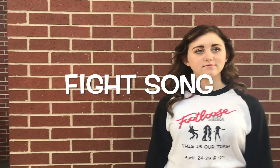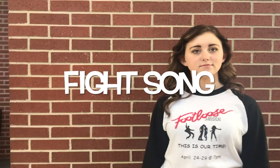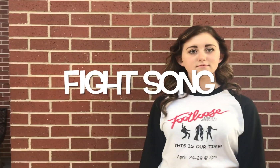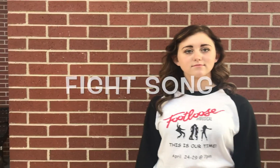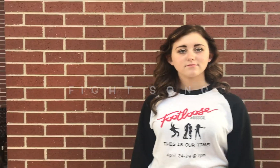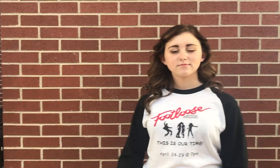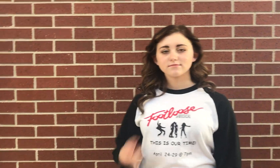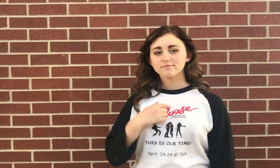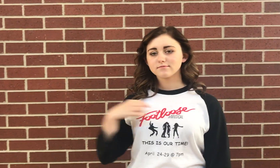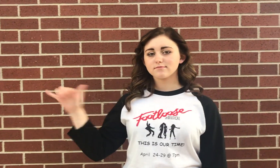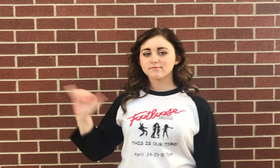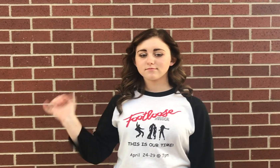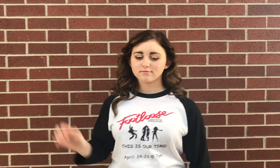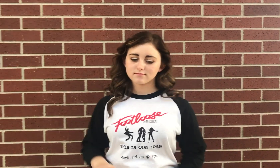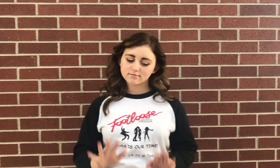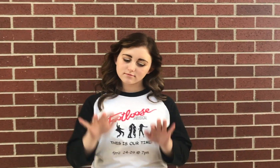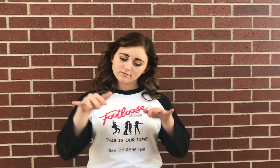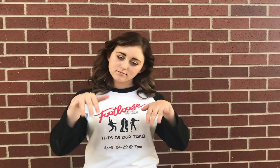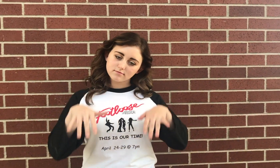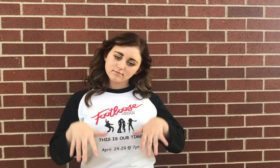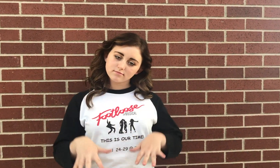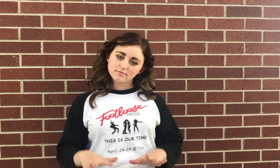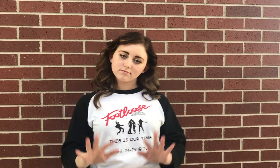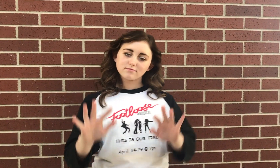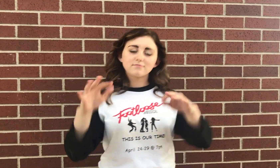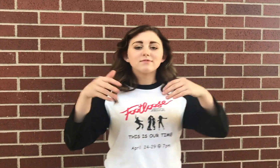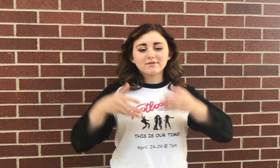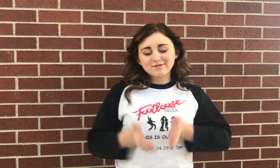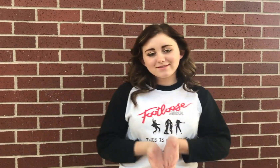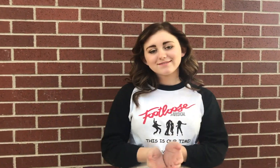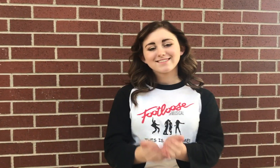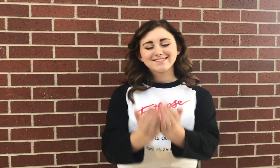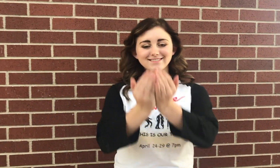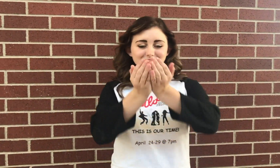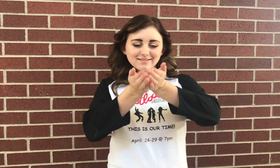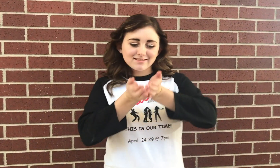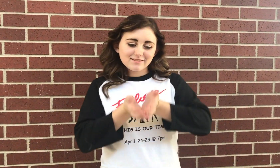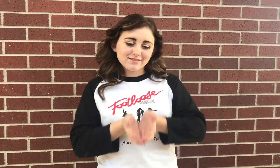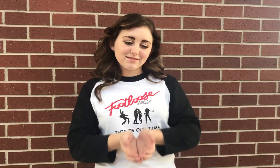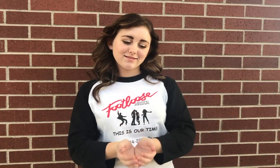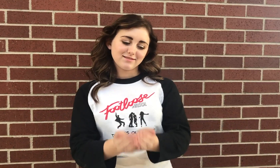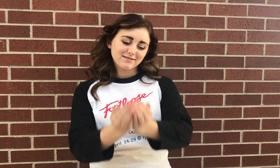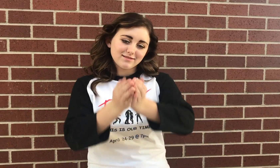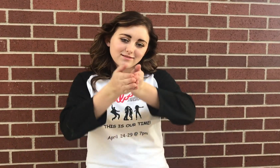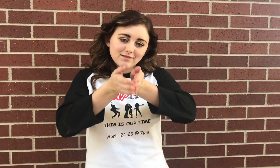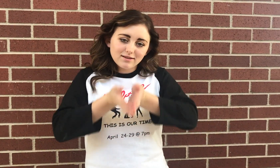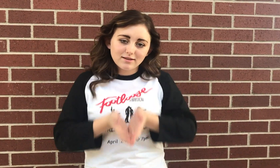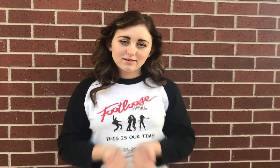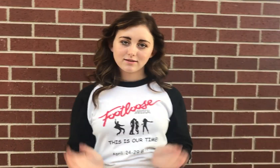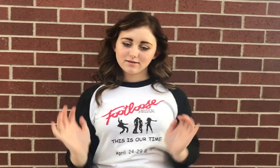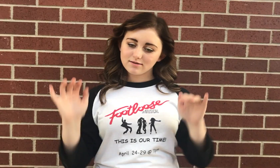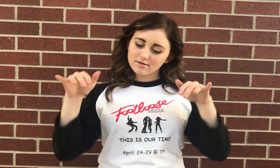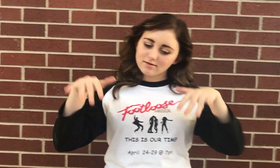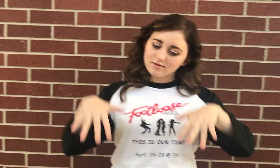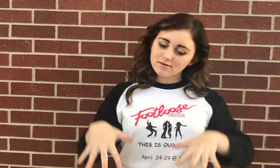Like a small boat on the ocean Sending big waves